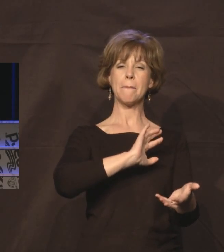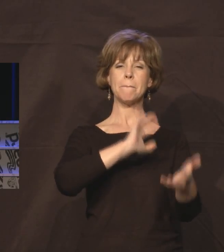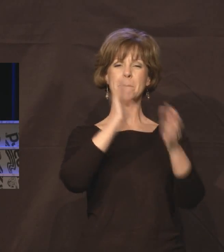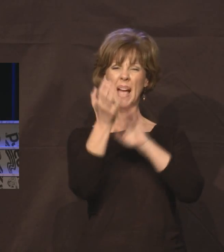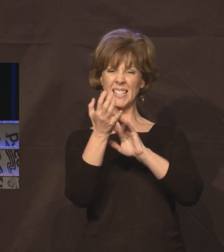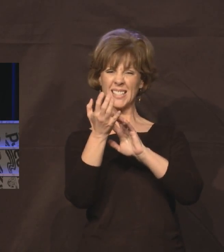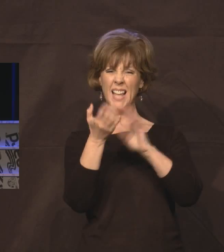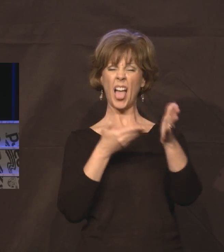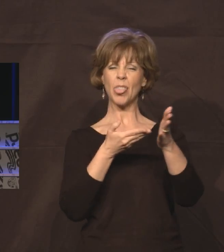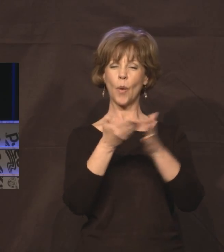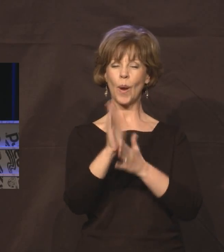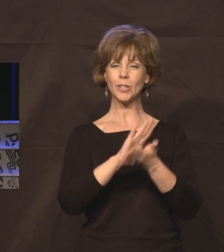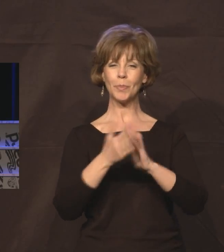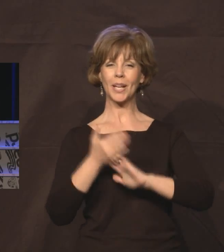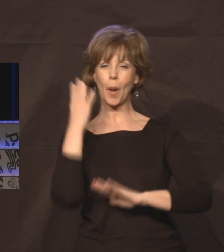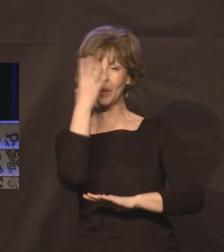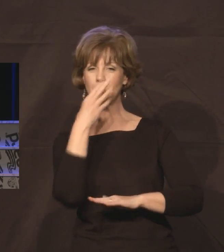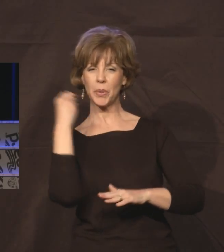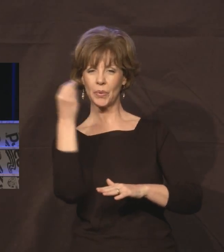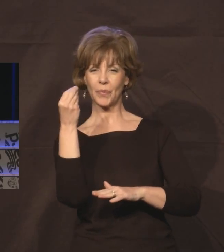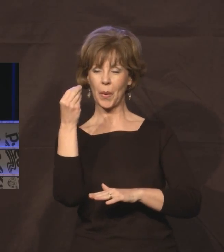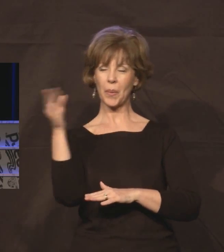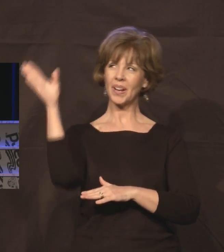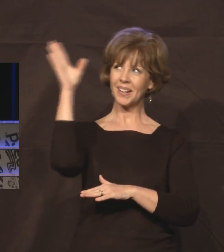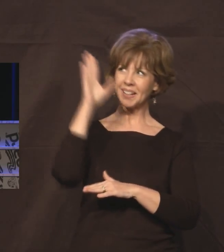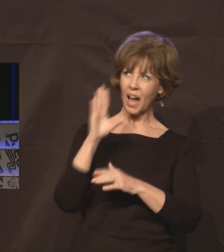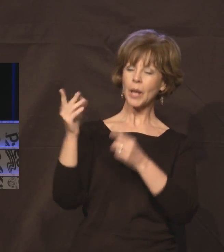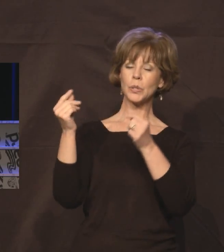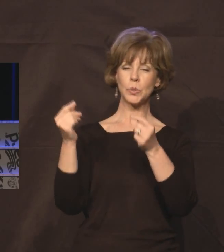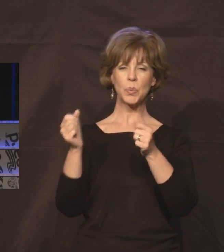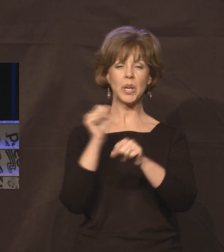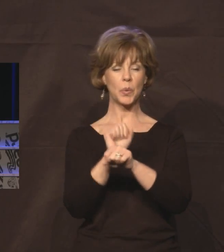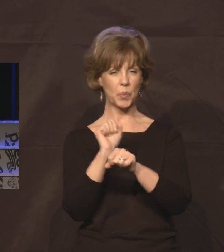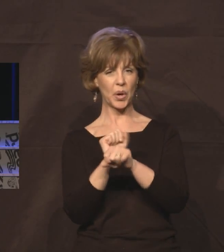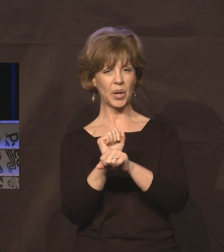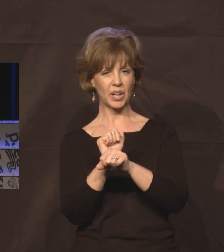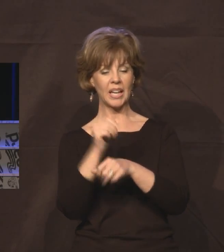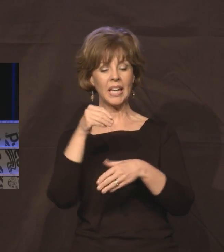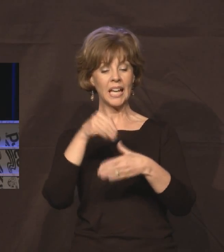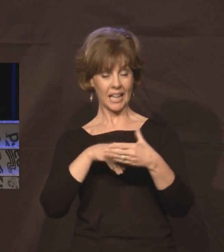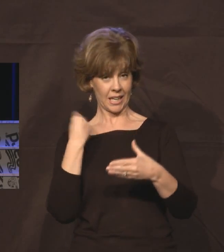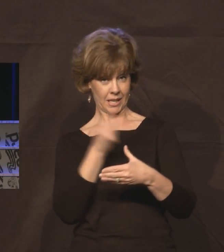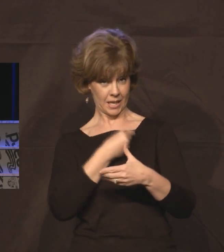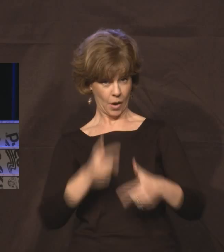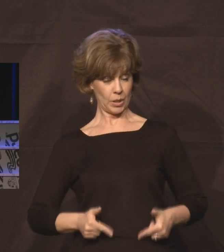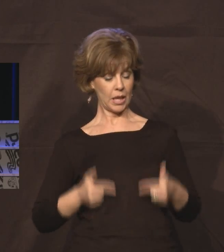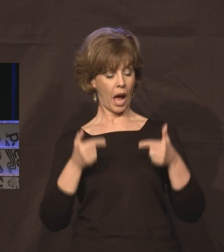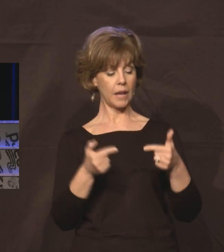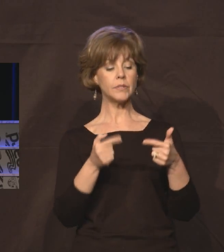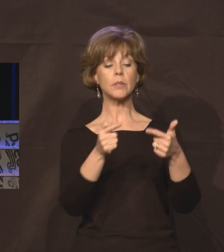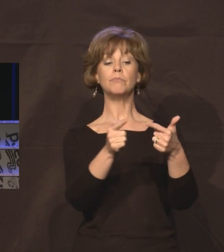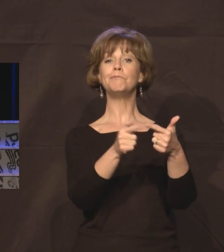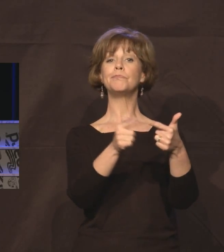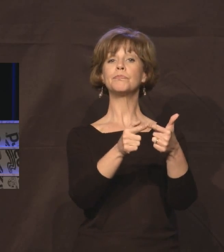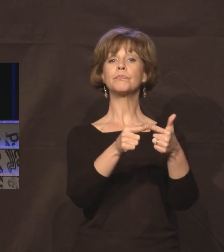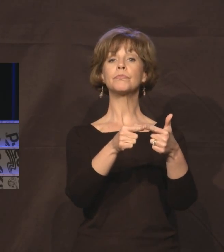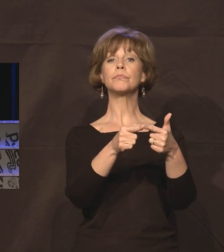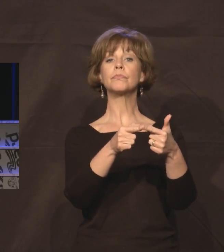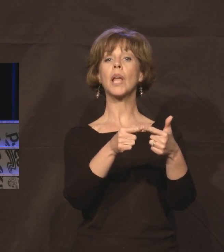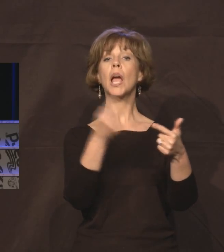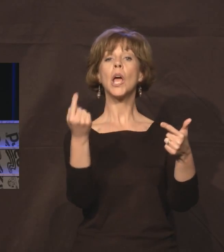right? God's doing a work in each of us. He's not done yet. Remodeling also always includes surprises you're not